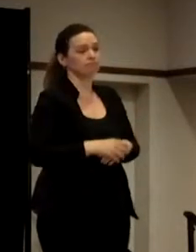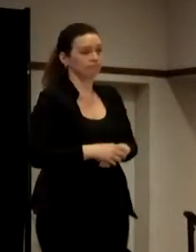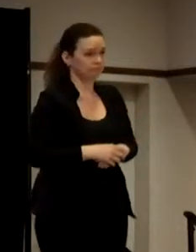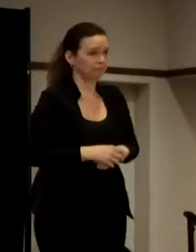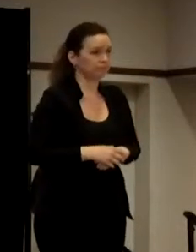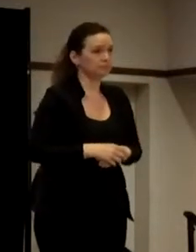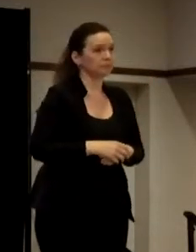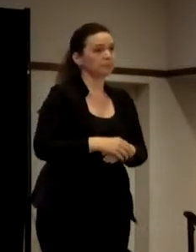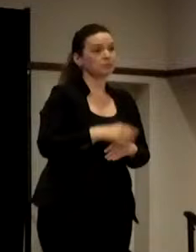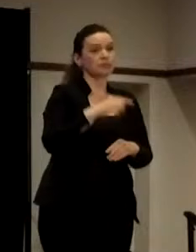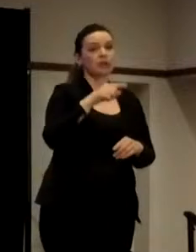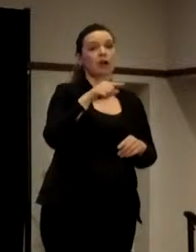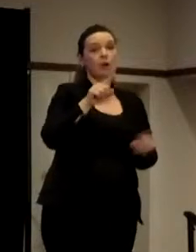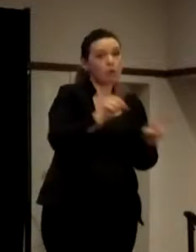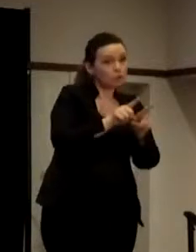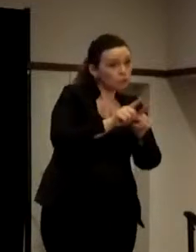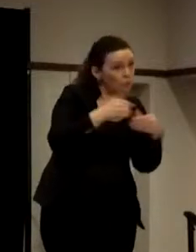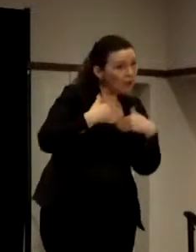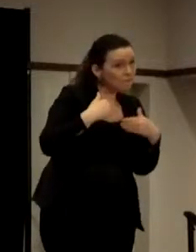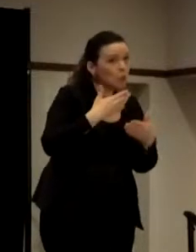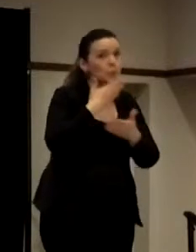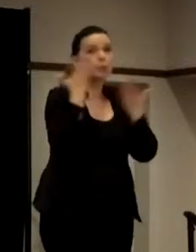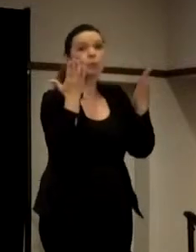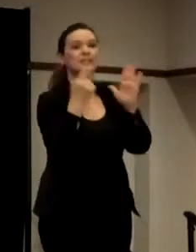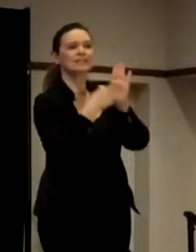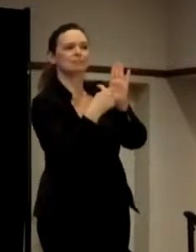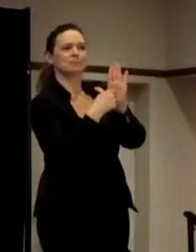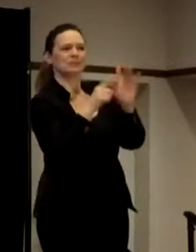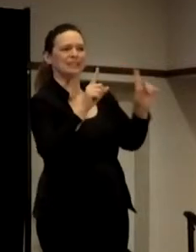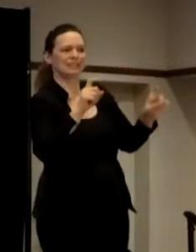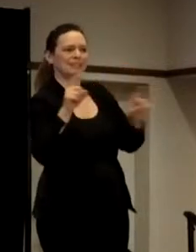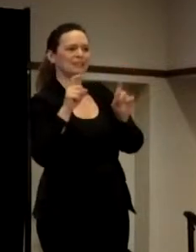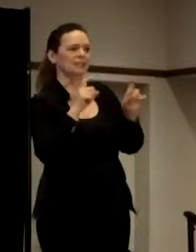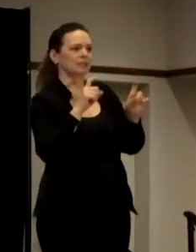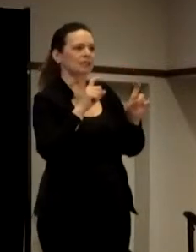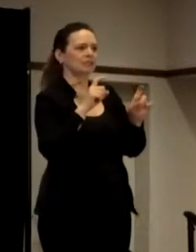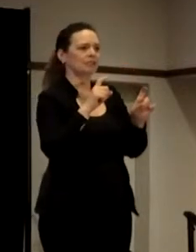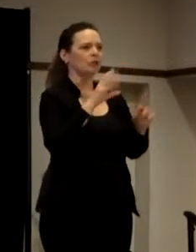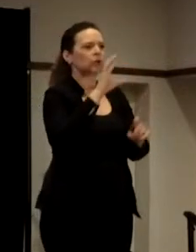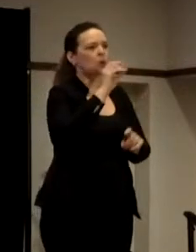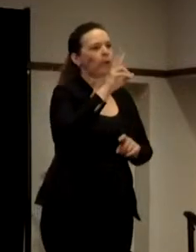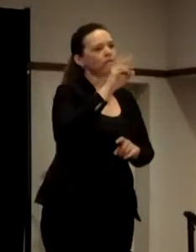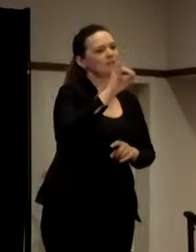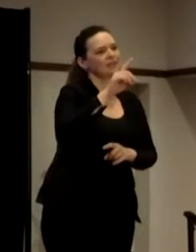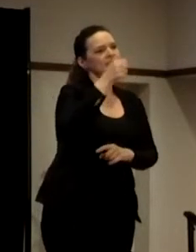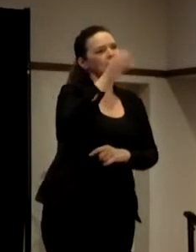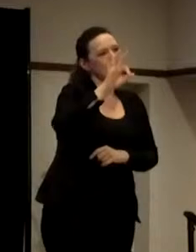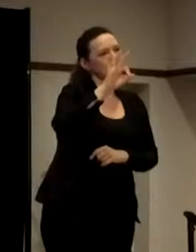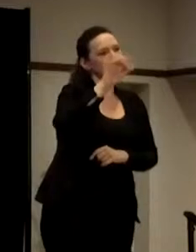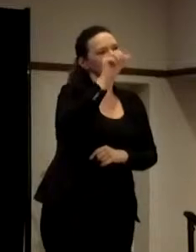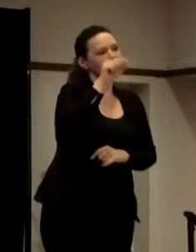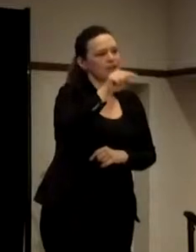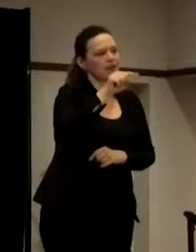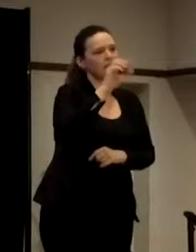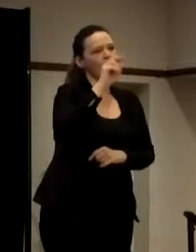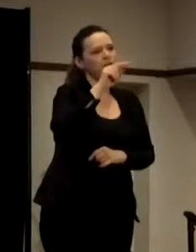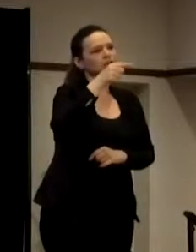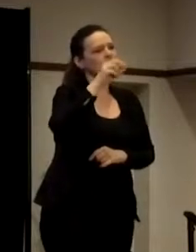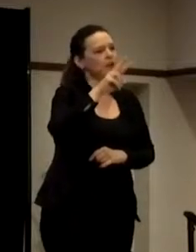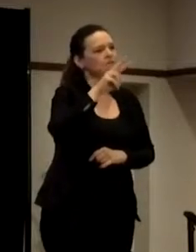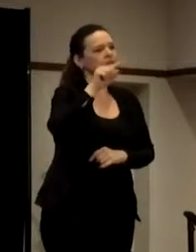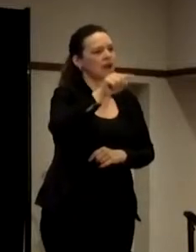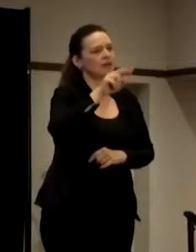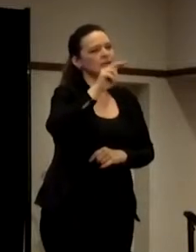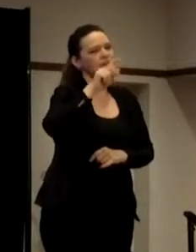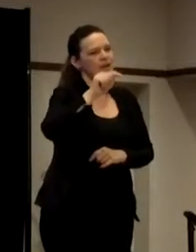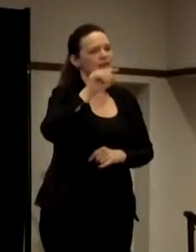covid19.ongov.net. Today we're in East Syracuse at the Village. Tomorrow we're at the Northeast Community Center in Shove Park.